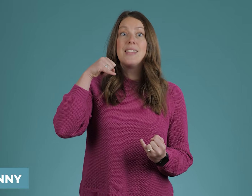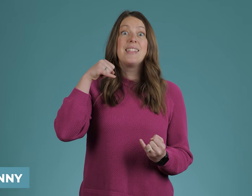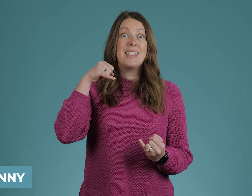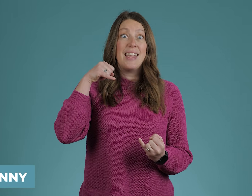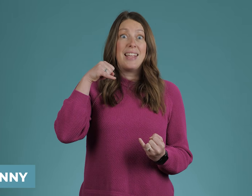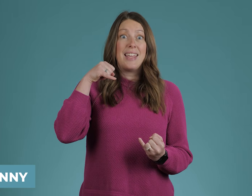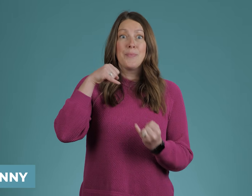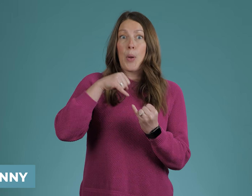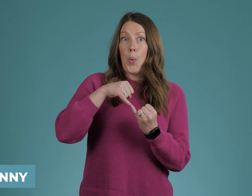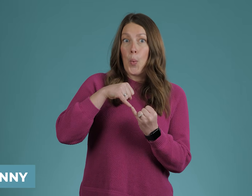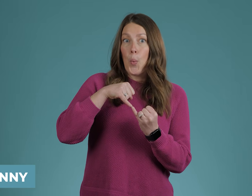Skinny.